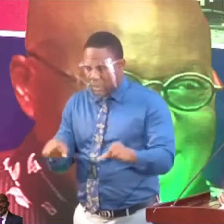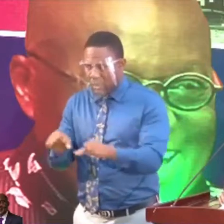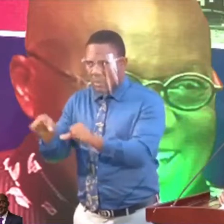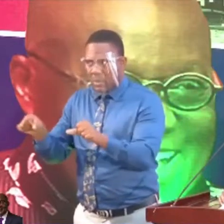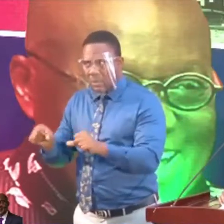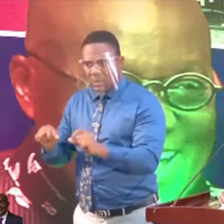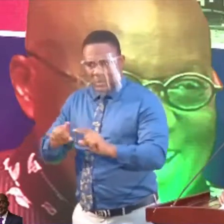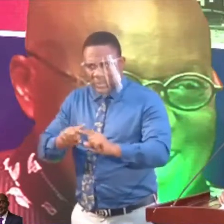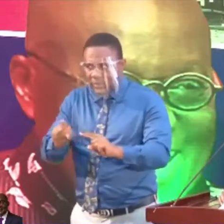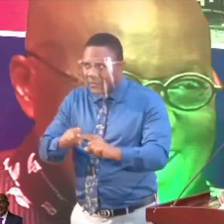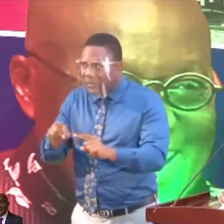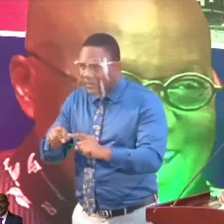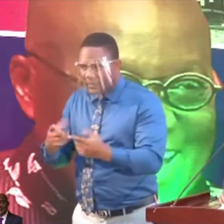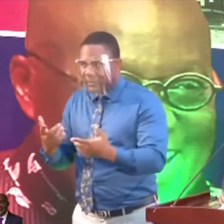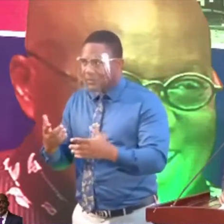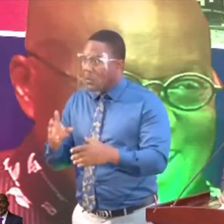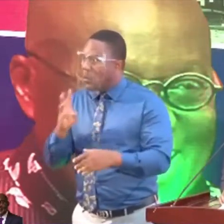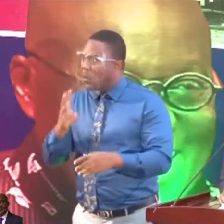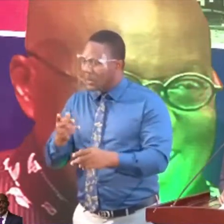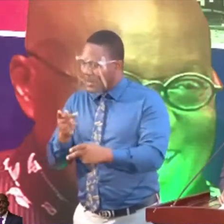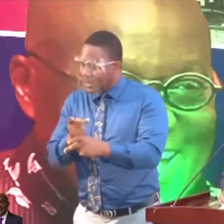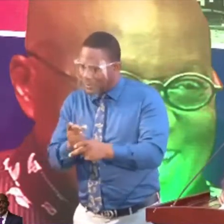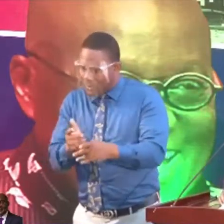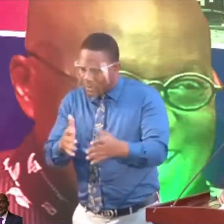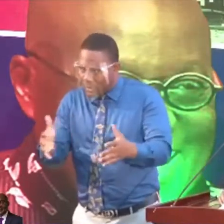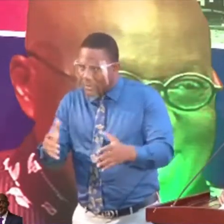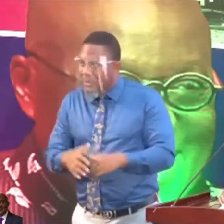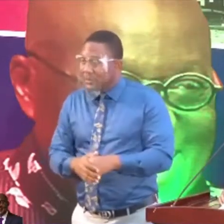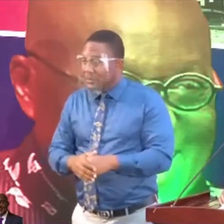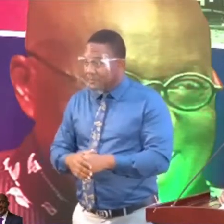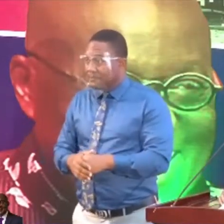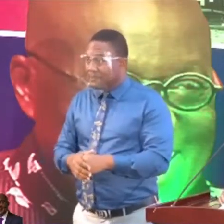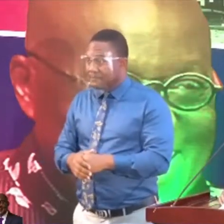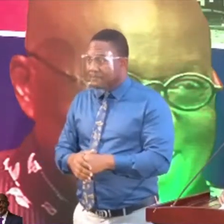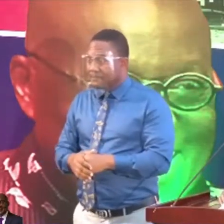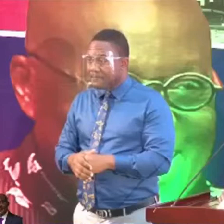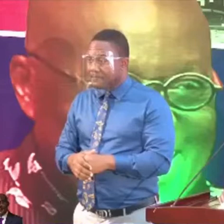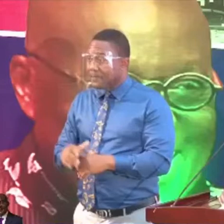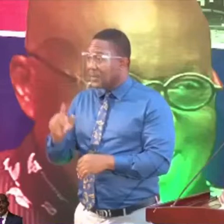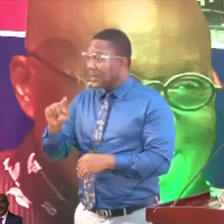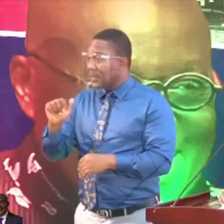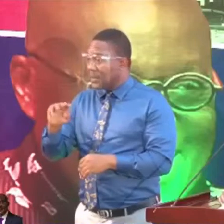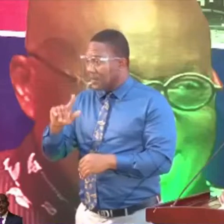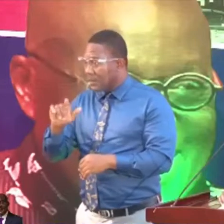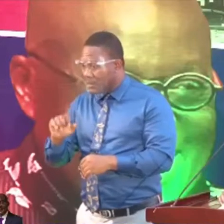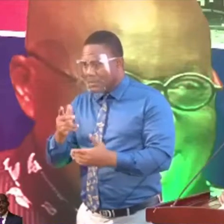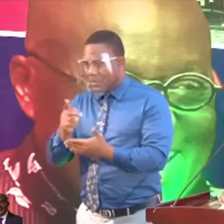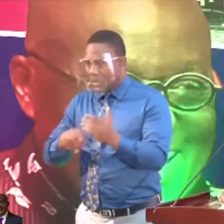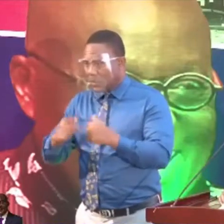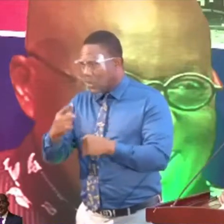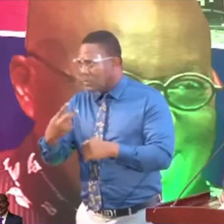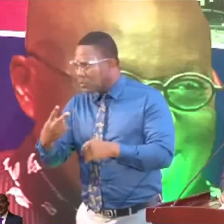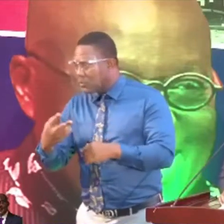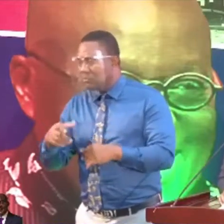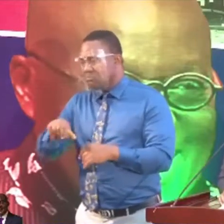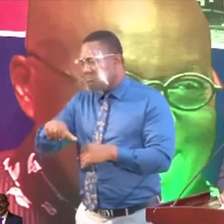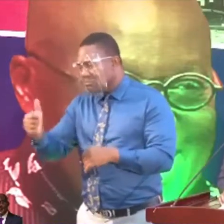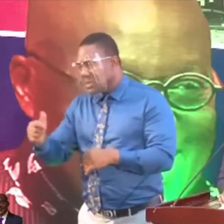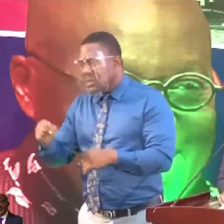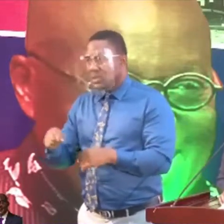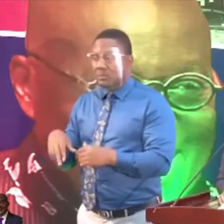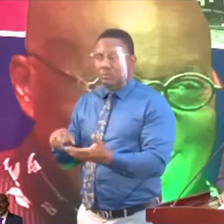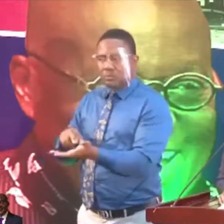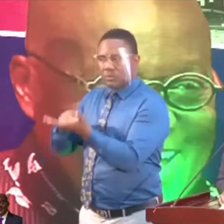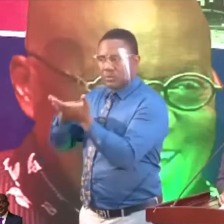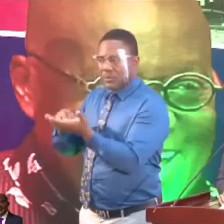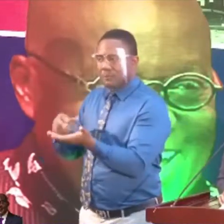various irrigation systems. These include the Tammany Phase 1 and 2, Improvement Phase 1 and 2,